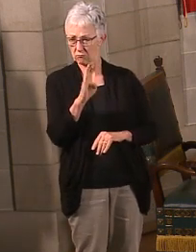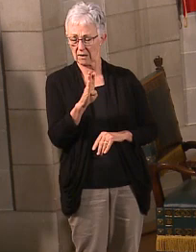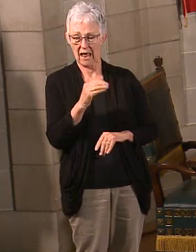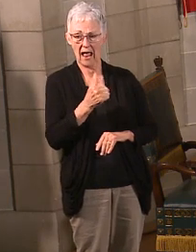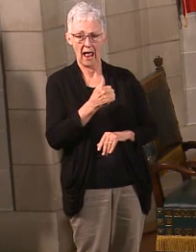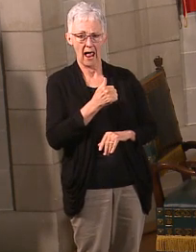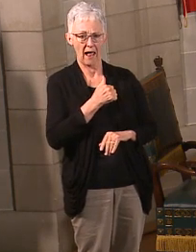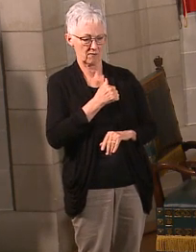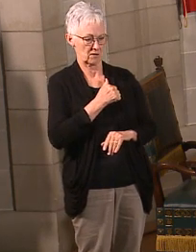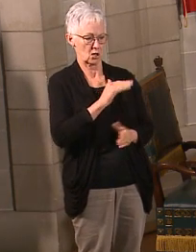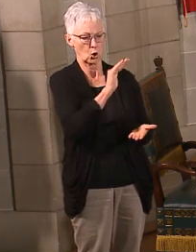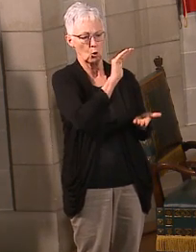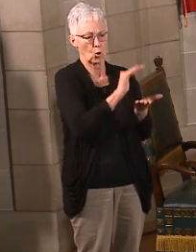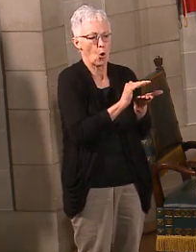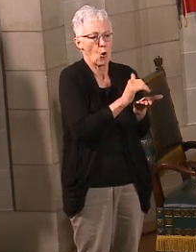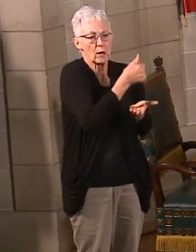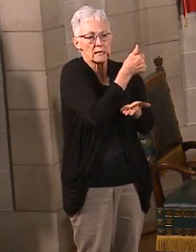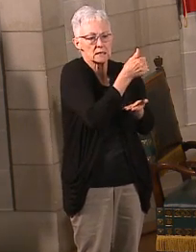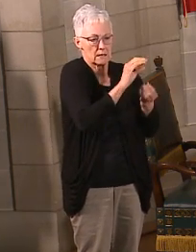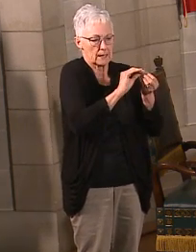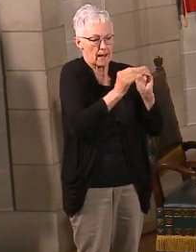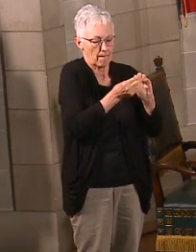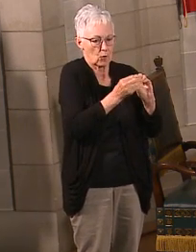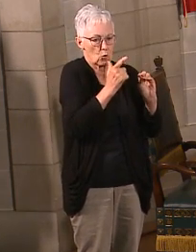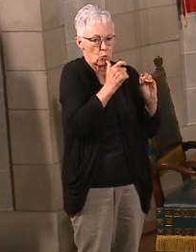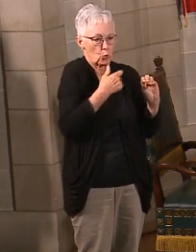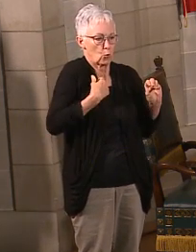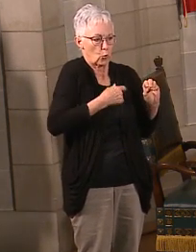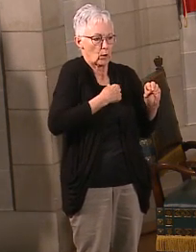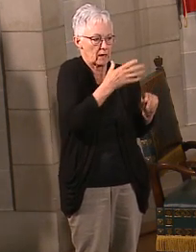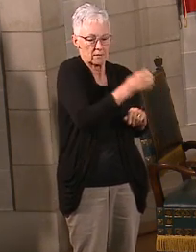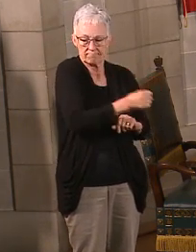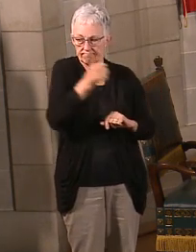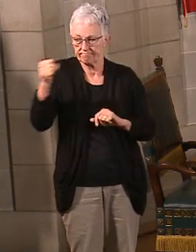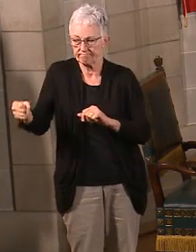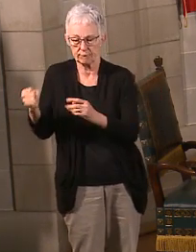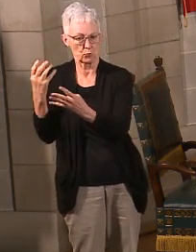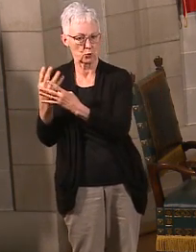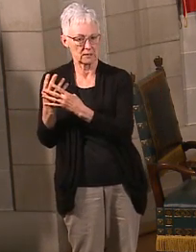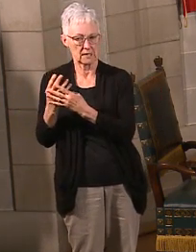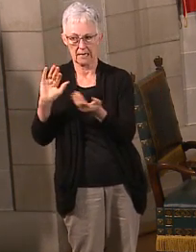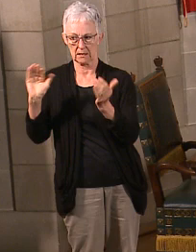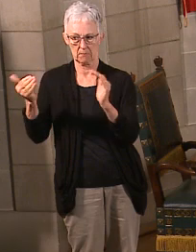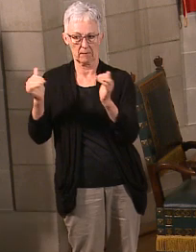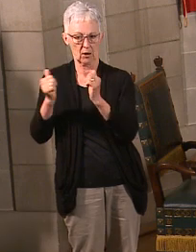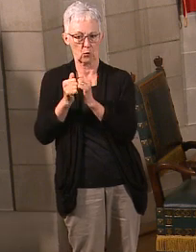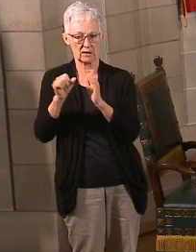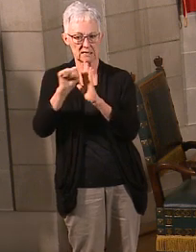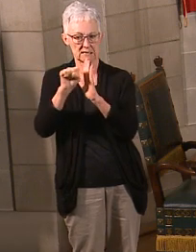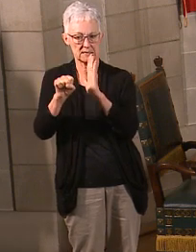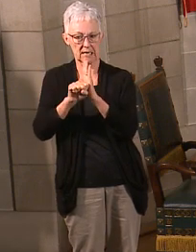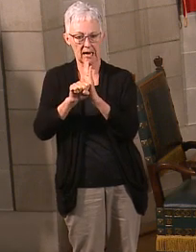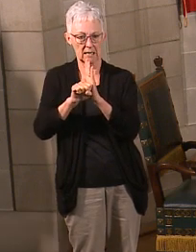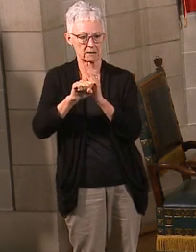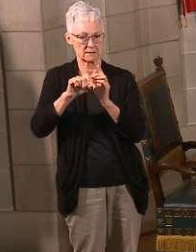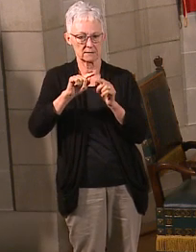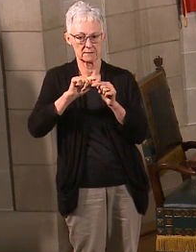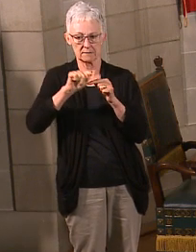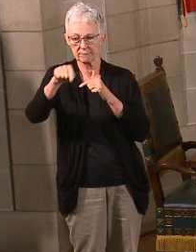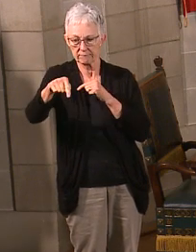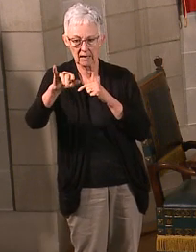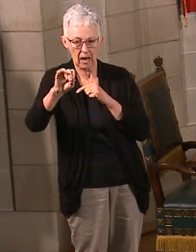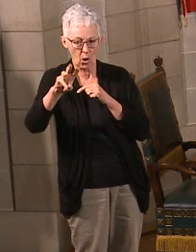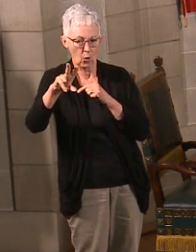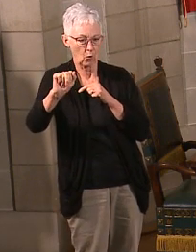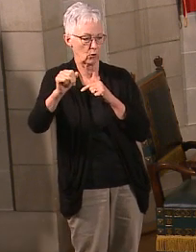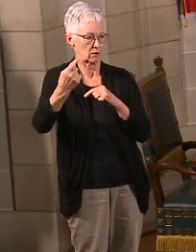states. So we have a correction system that is taking care of our folks, that we have a plan for how we're going to deal with